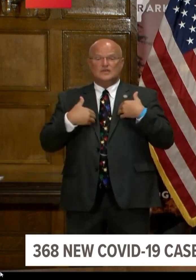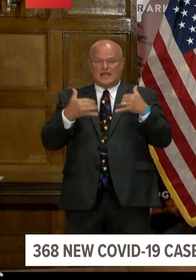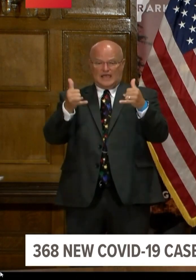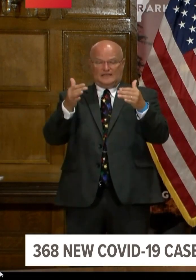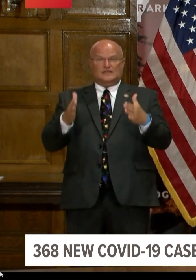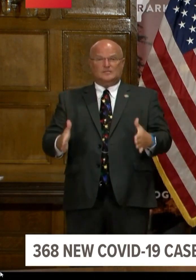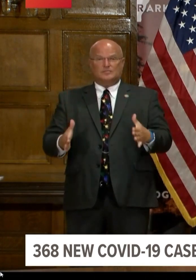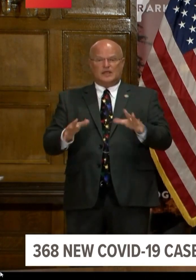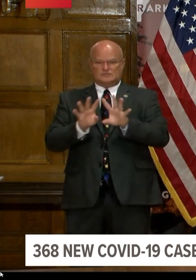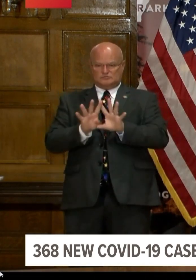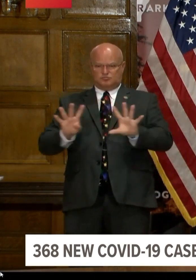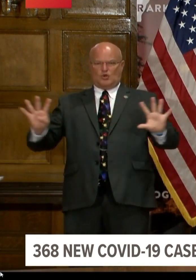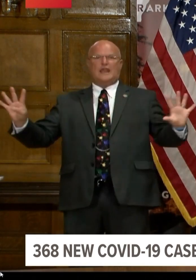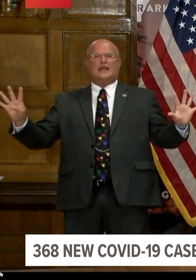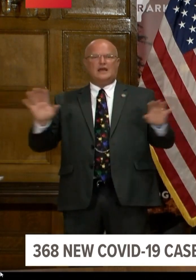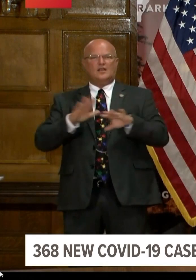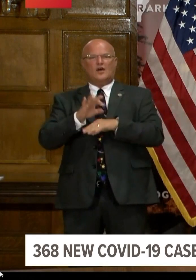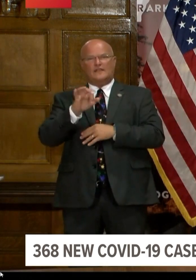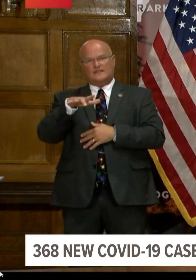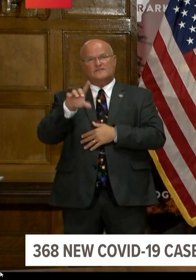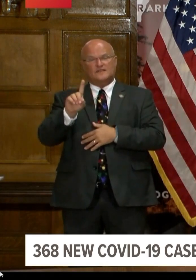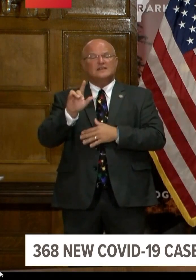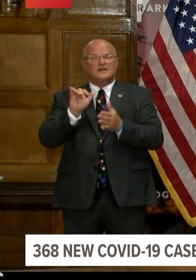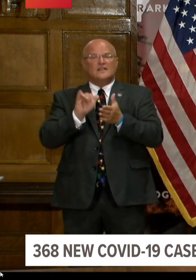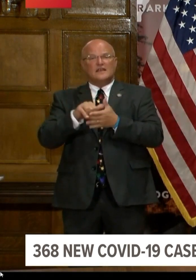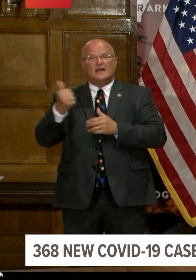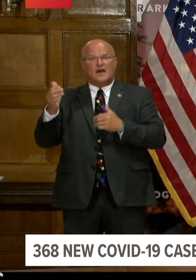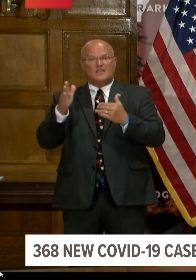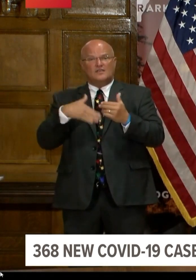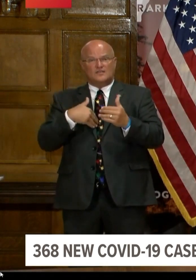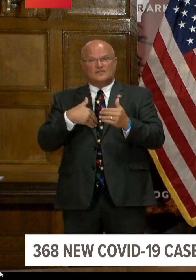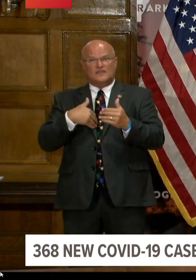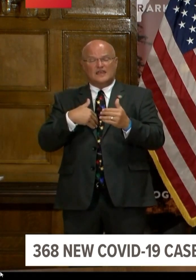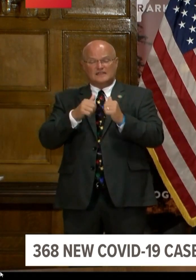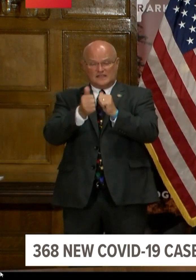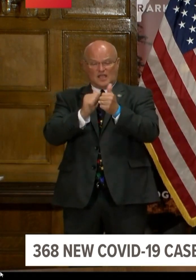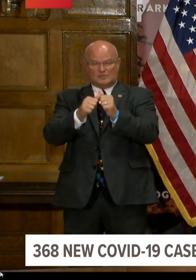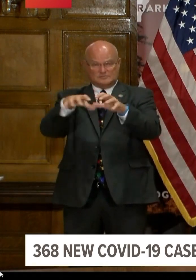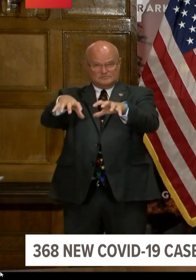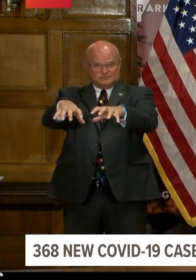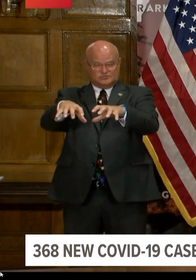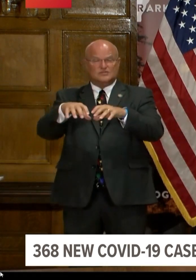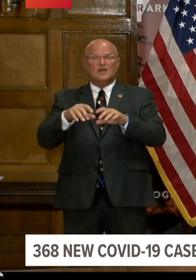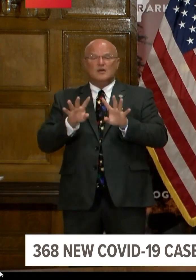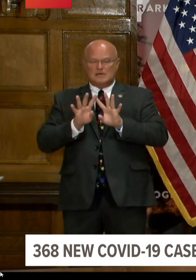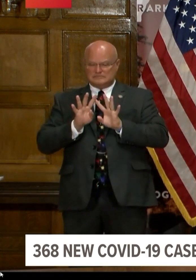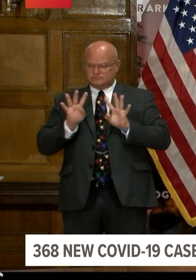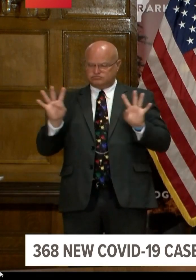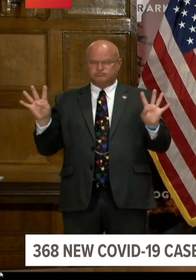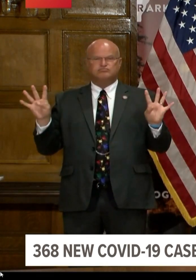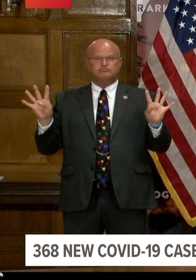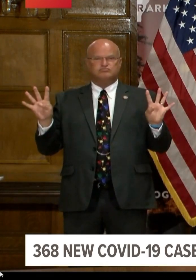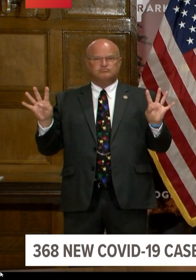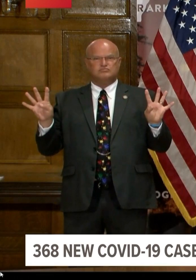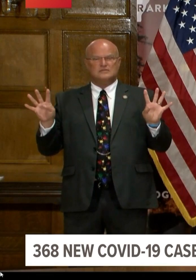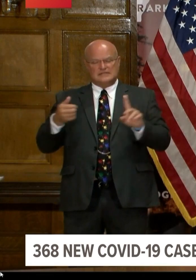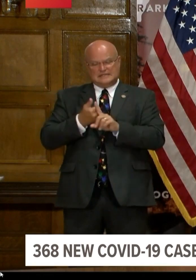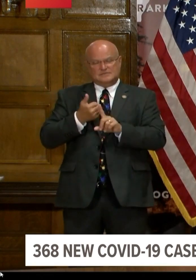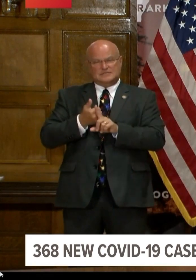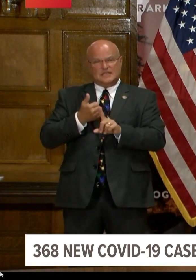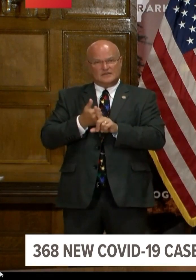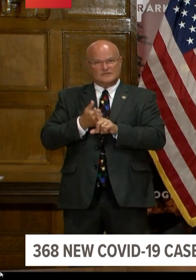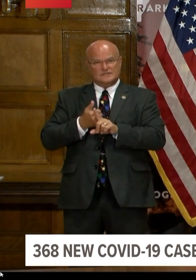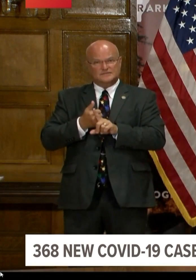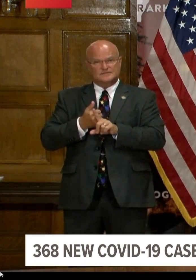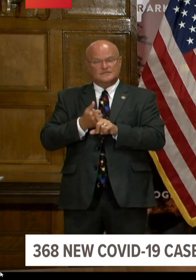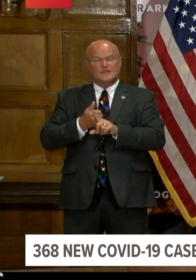players spread out along the field so that other than their competition, they were distancing